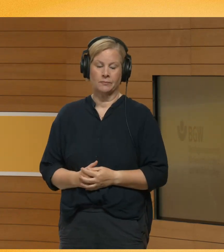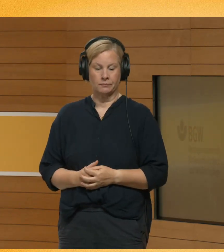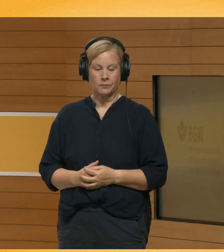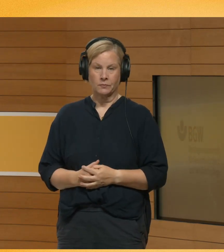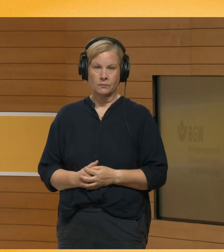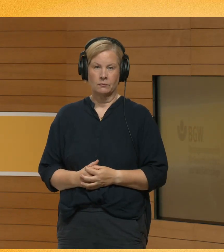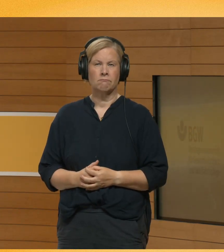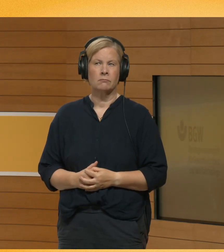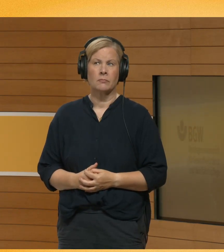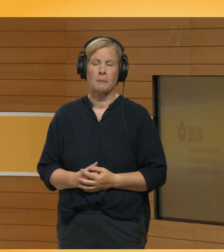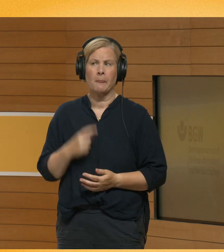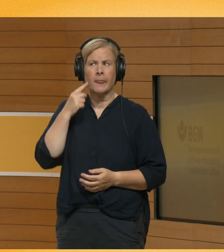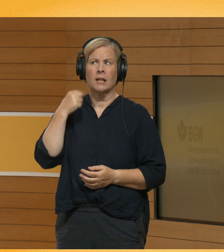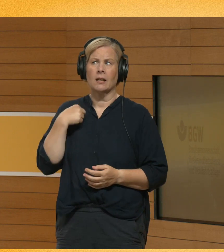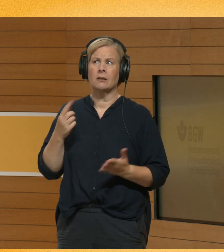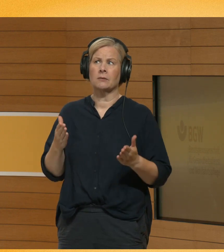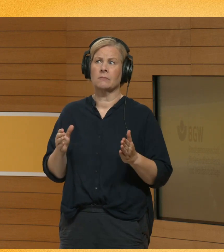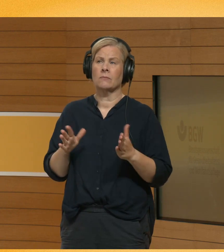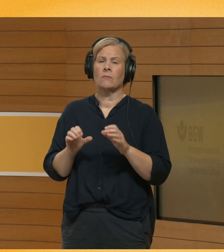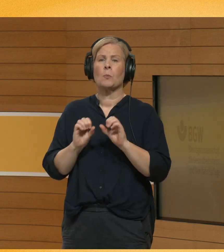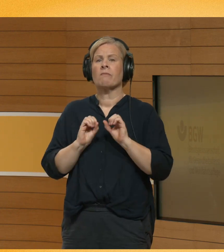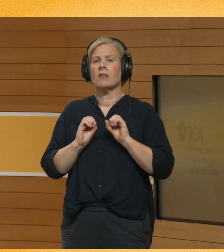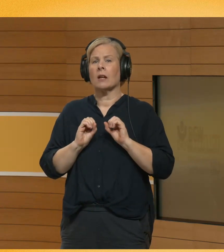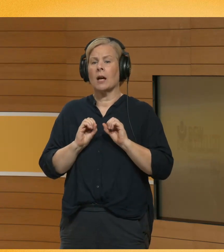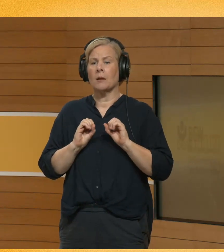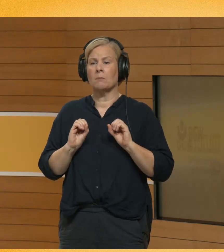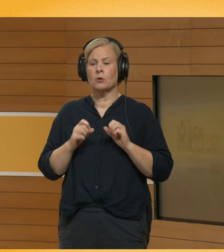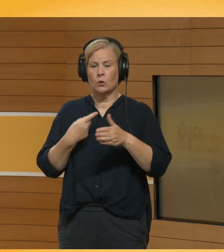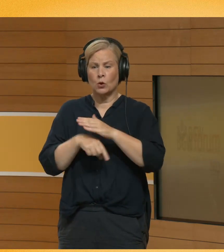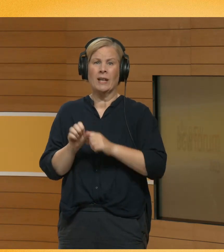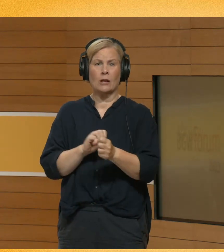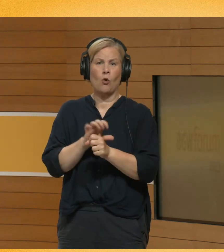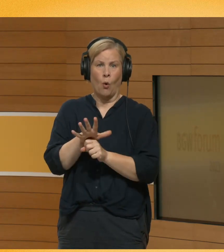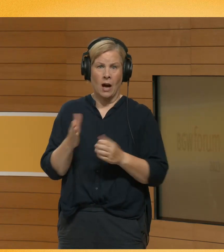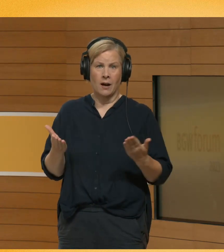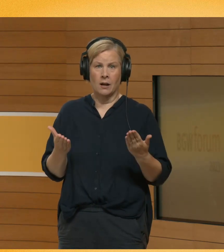hold, or sent them not the way things had intended to go.